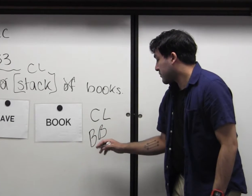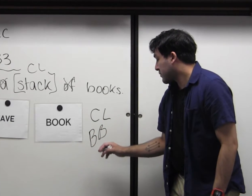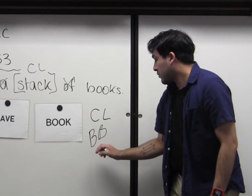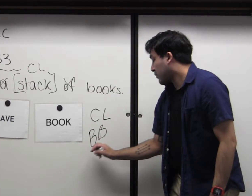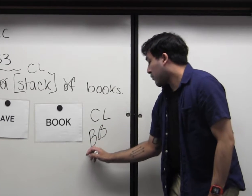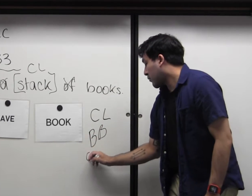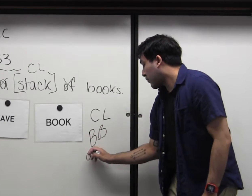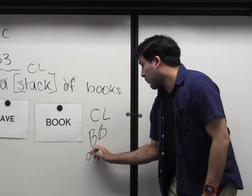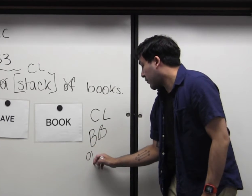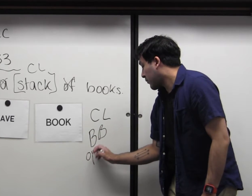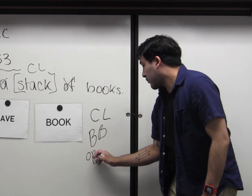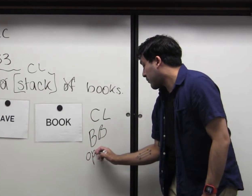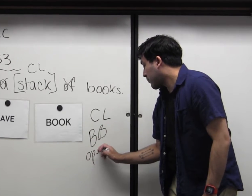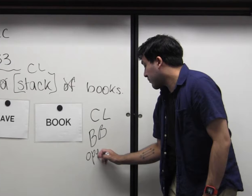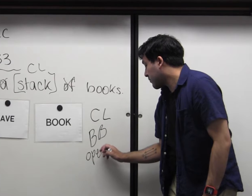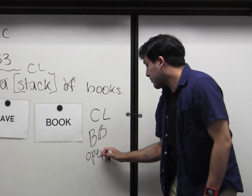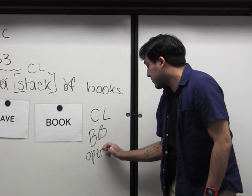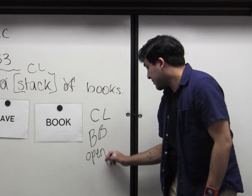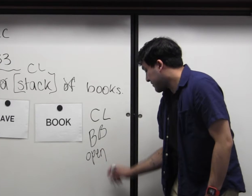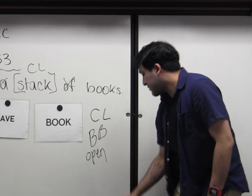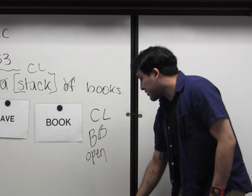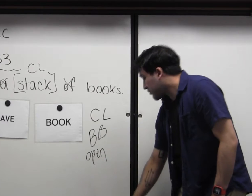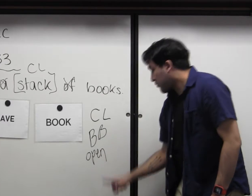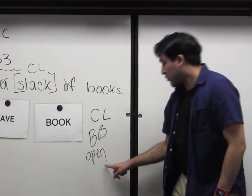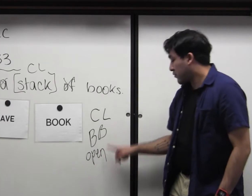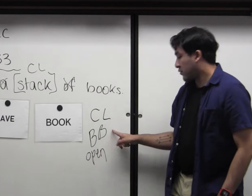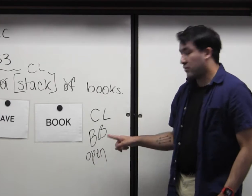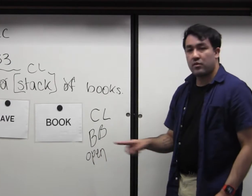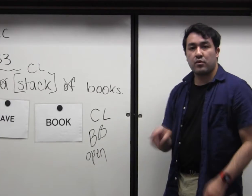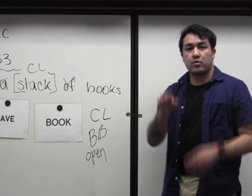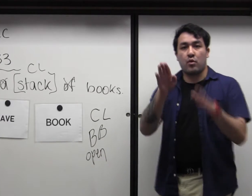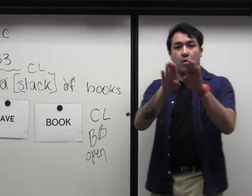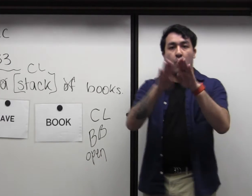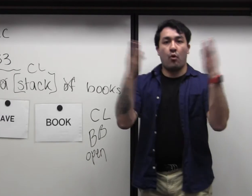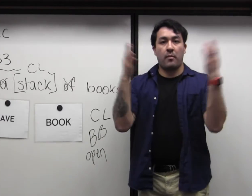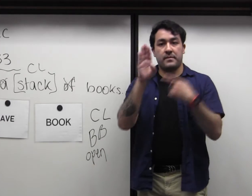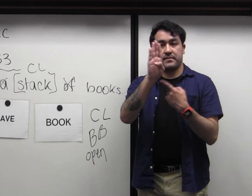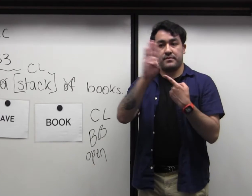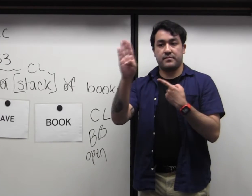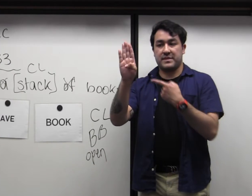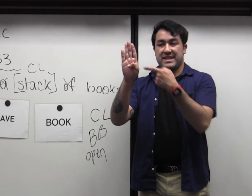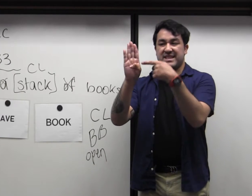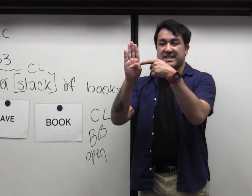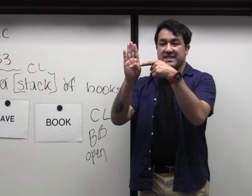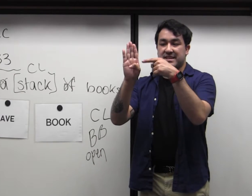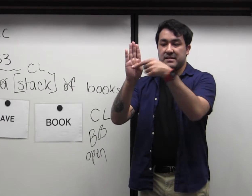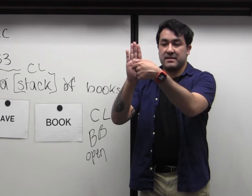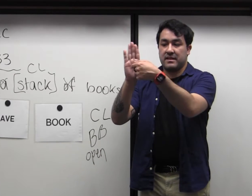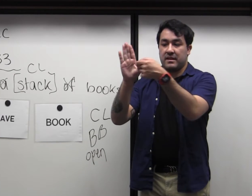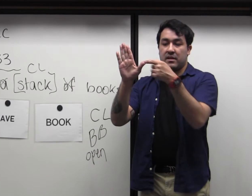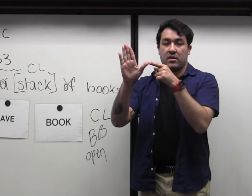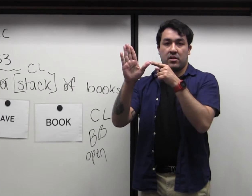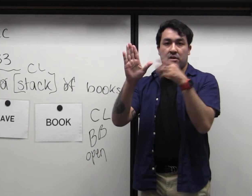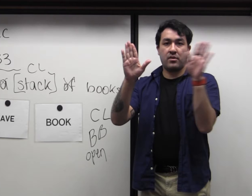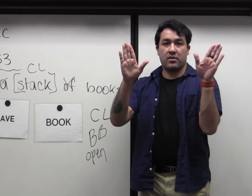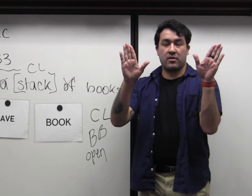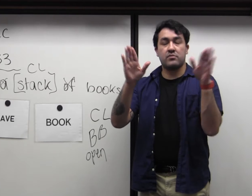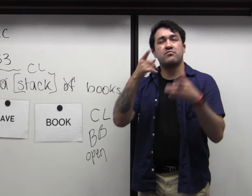use classifier BB, but specifically we're going to use the open B hand shape, right? And so what that means is that you just take your B hand